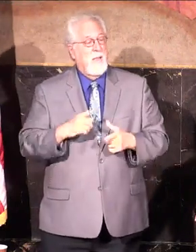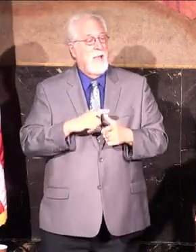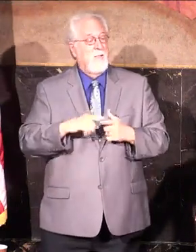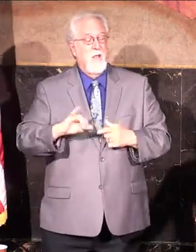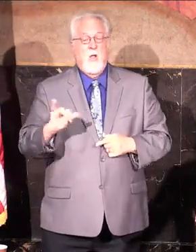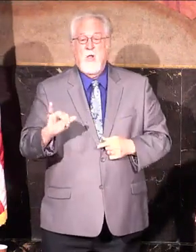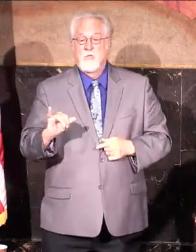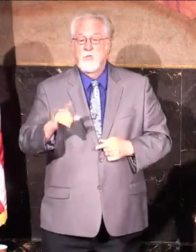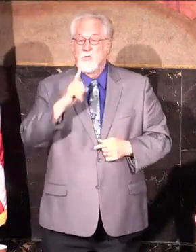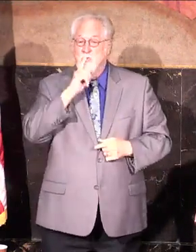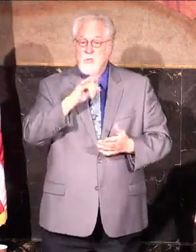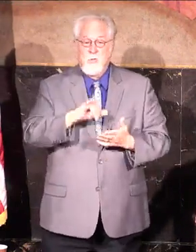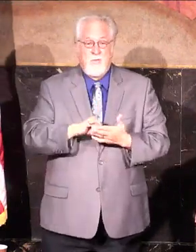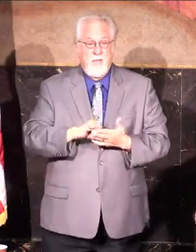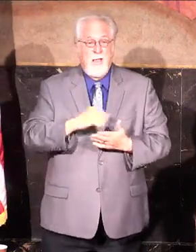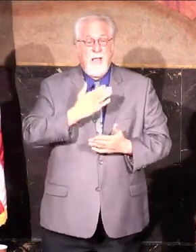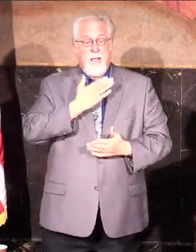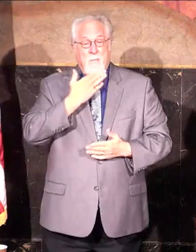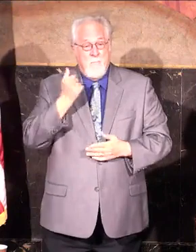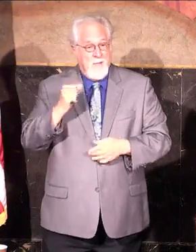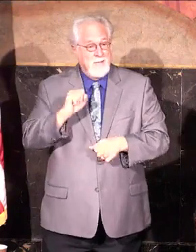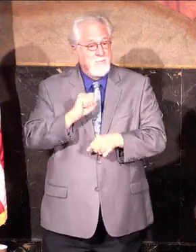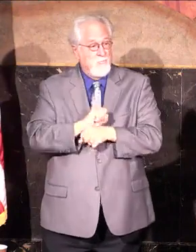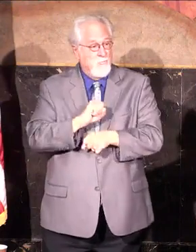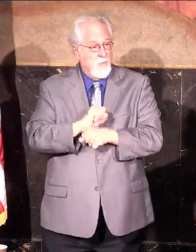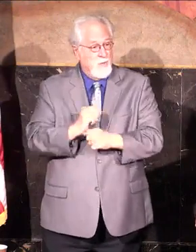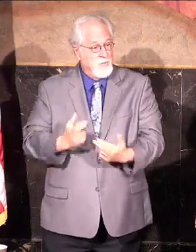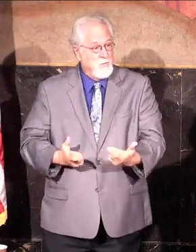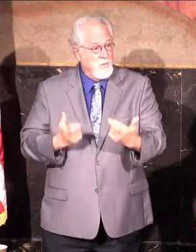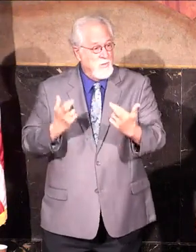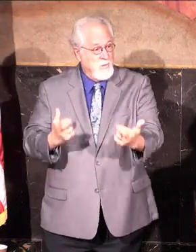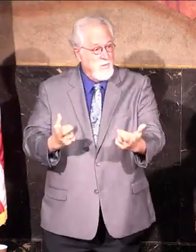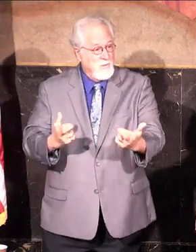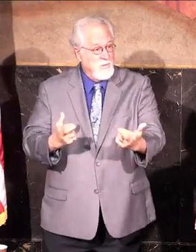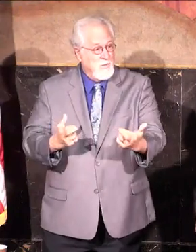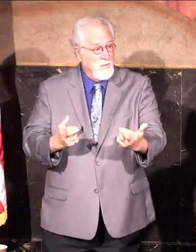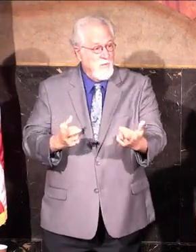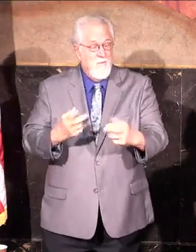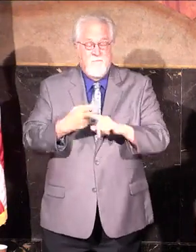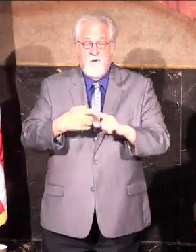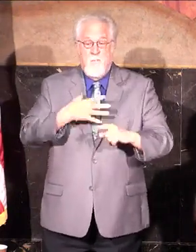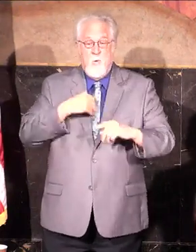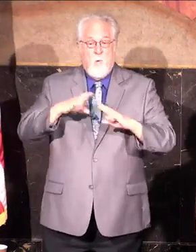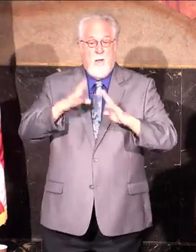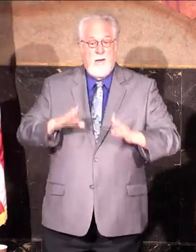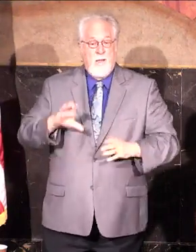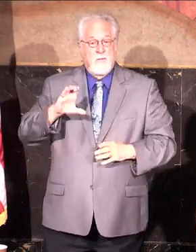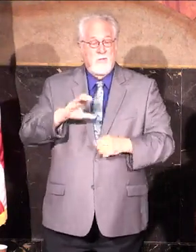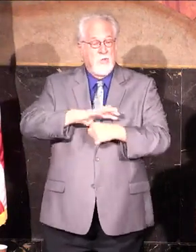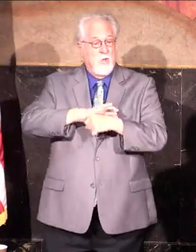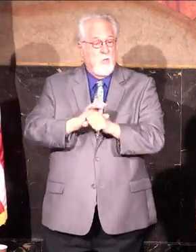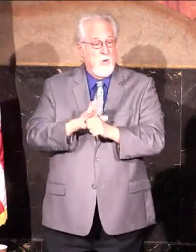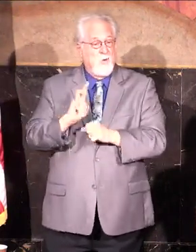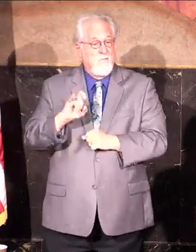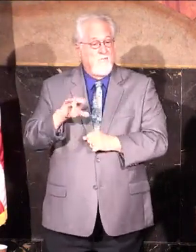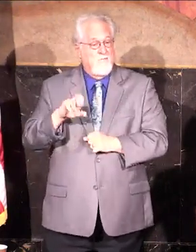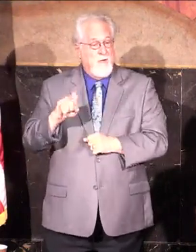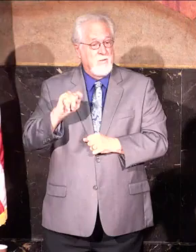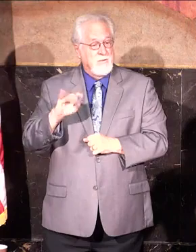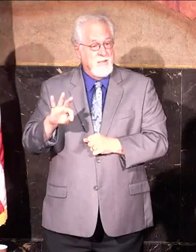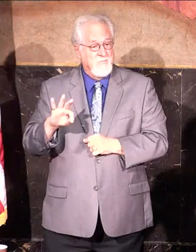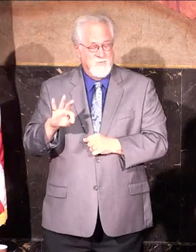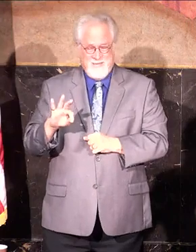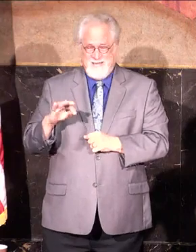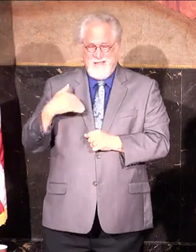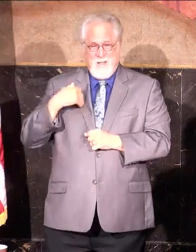also true that it's a best practice recommendation coming from the White House Coronavirus Task Force. On Monday's